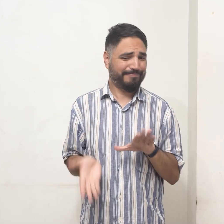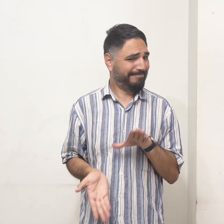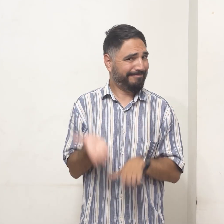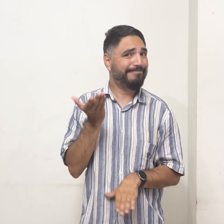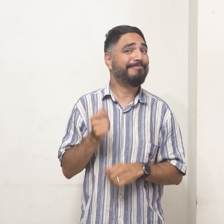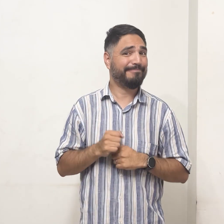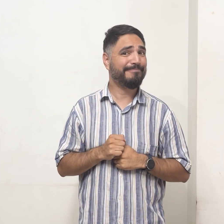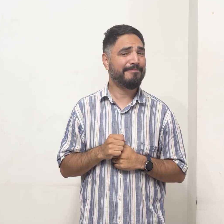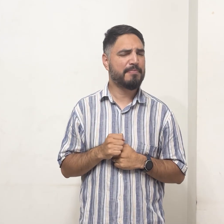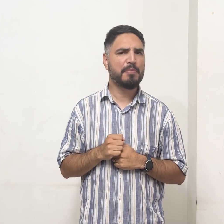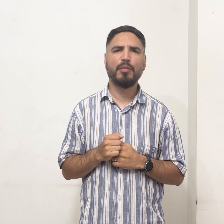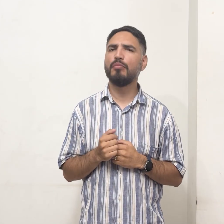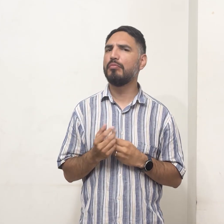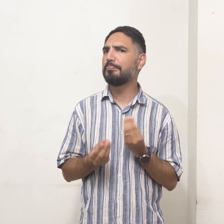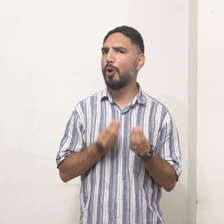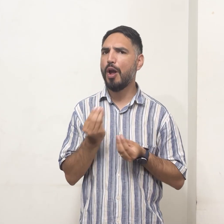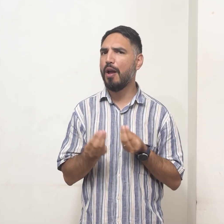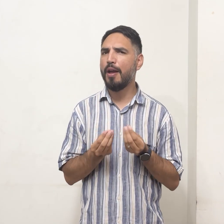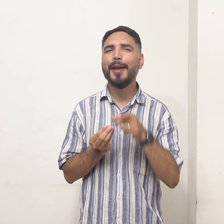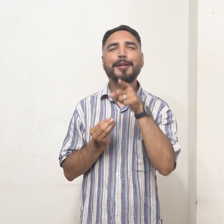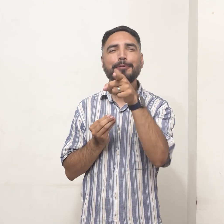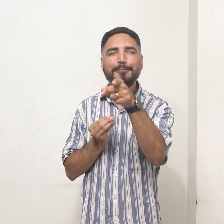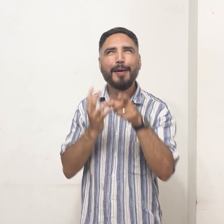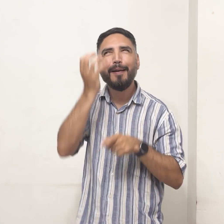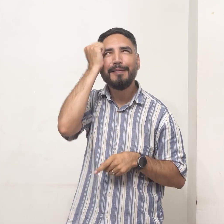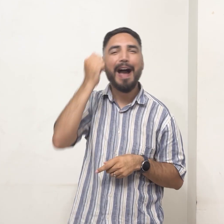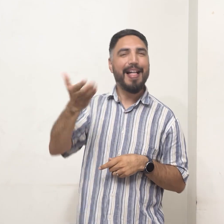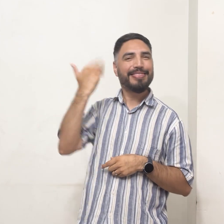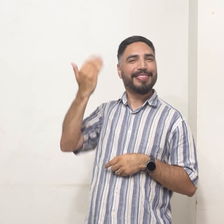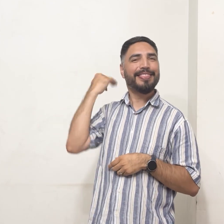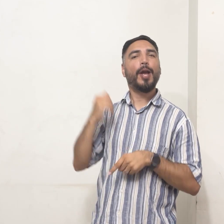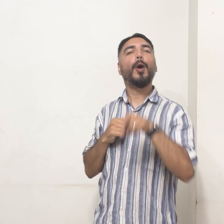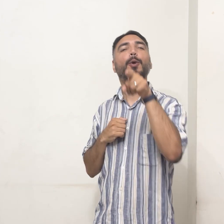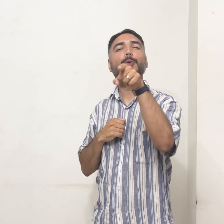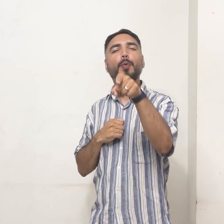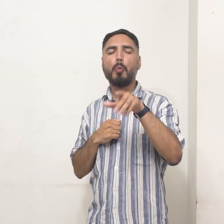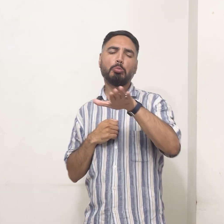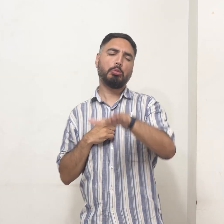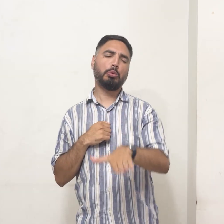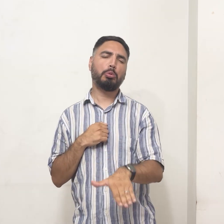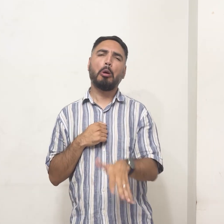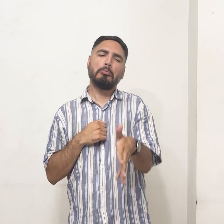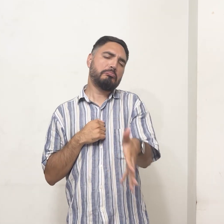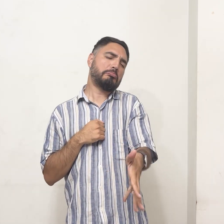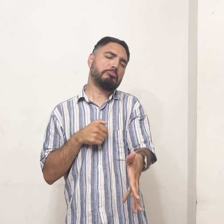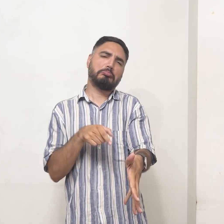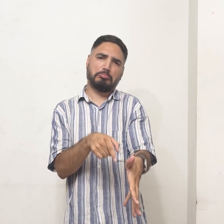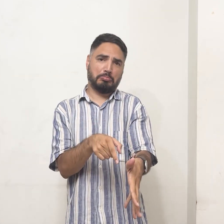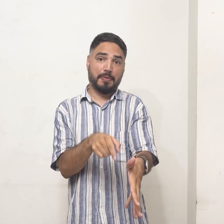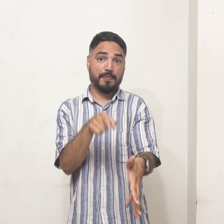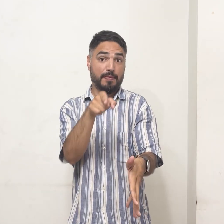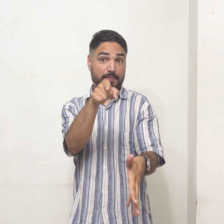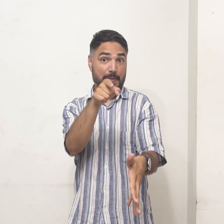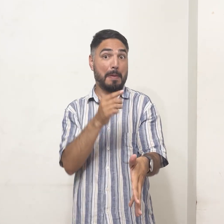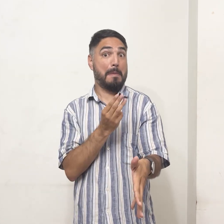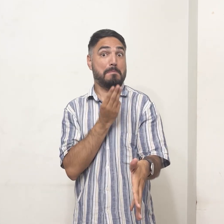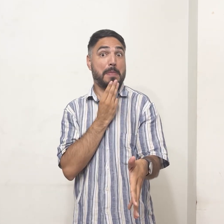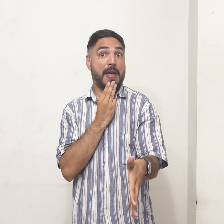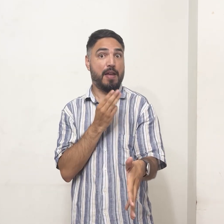important. Why? Think about this. Do you remember when you were little? A small child. Your mom gave you a